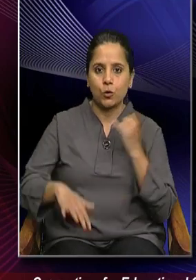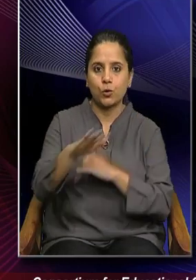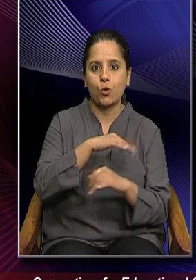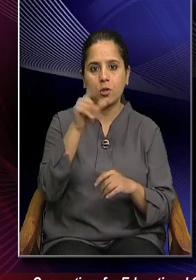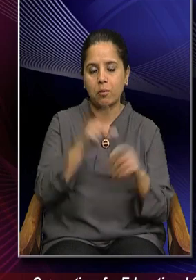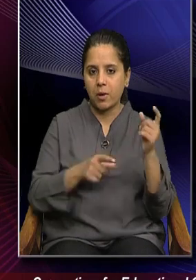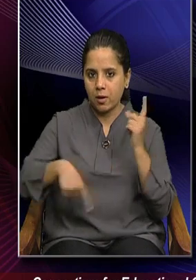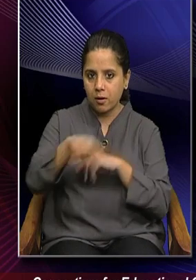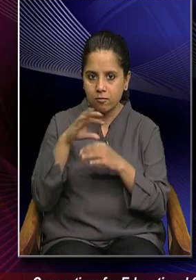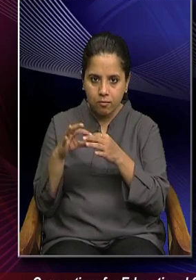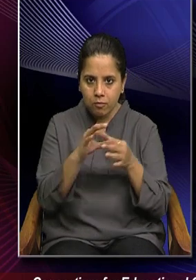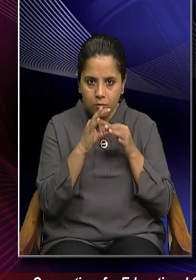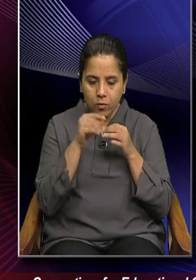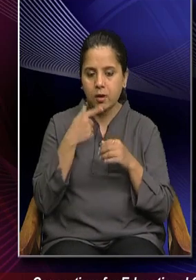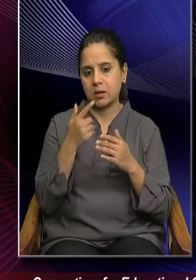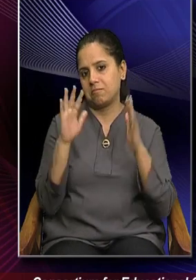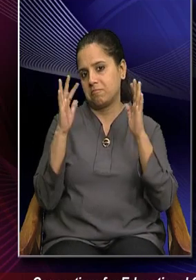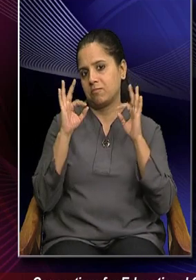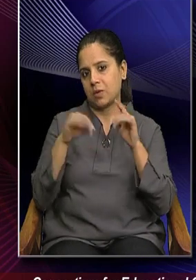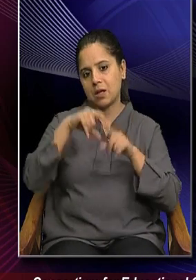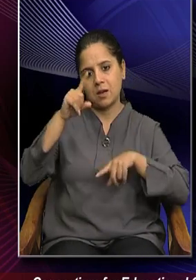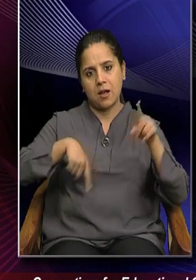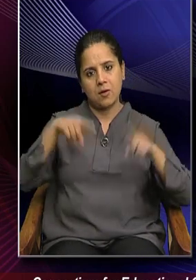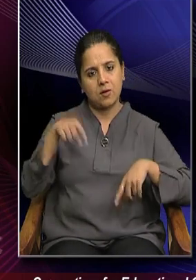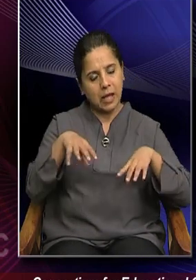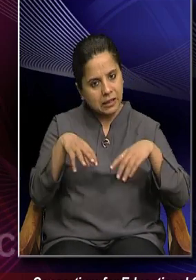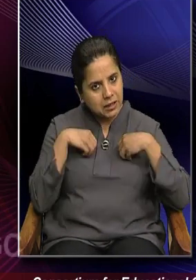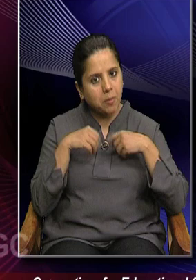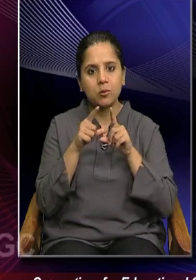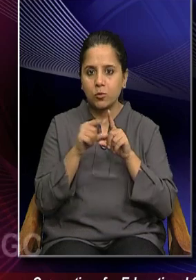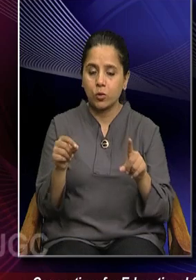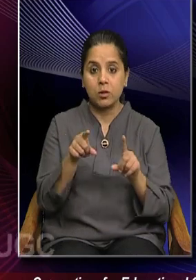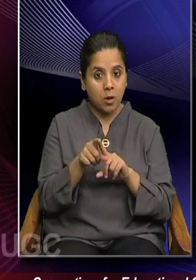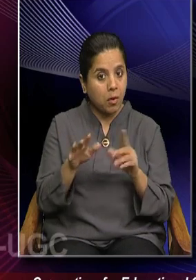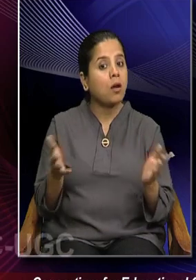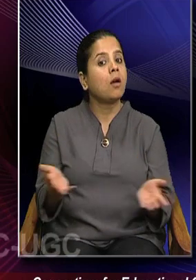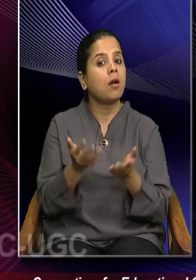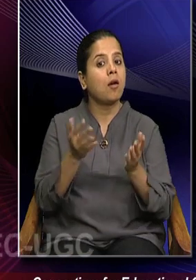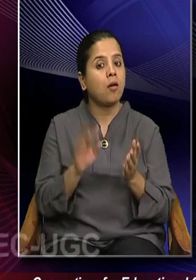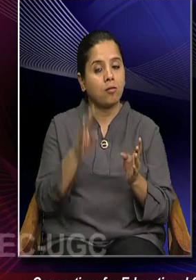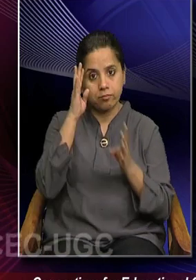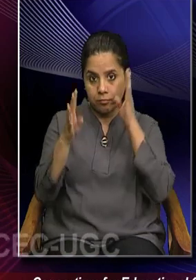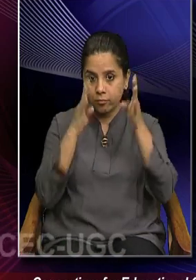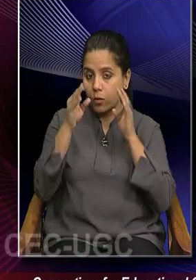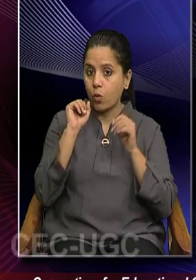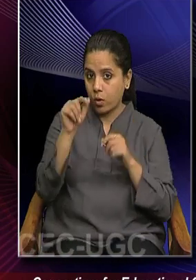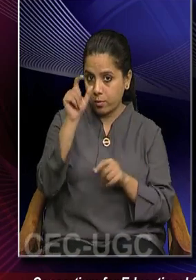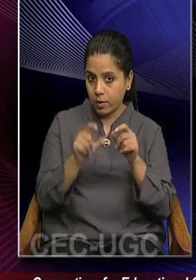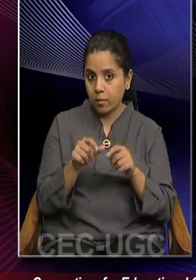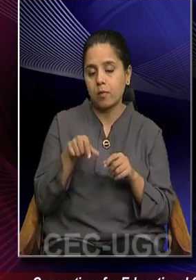cohesion, appreciation of diversity. It also promotes the creativity